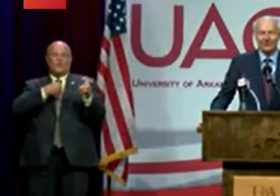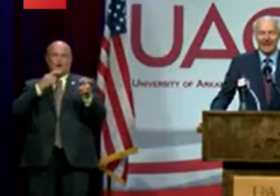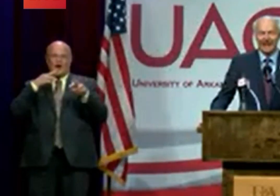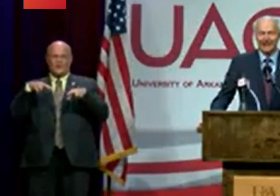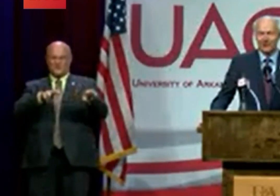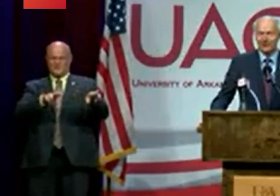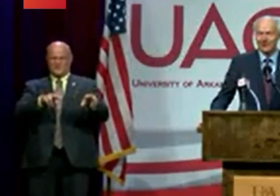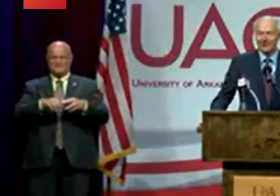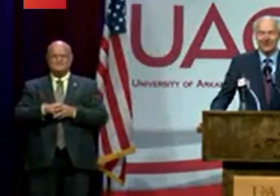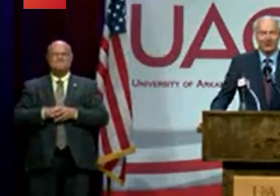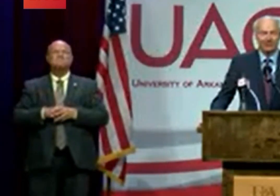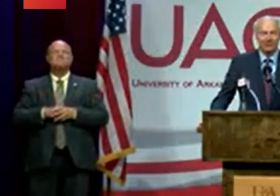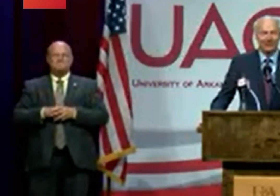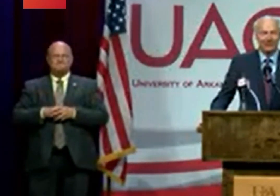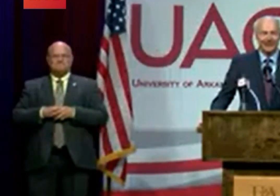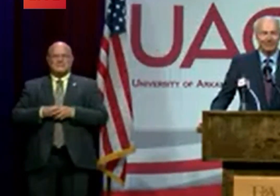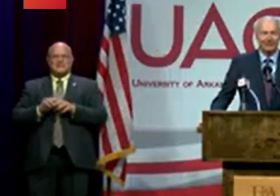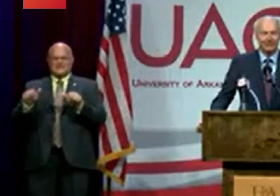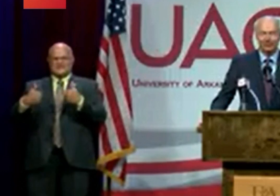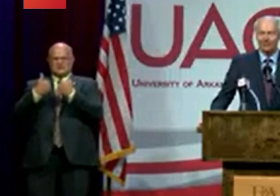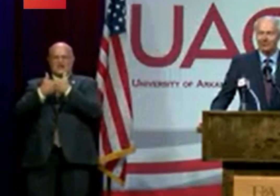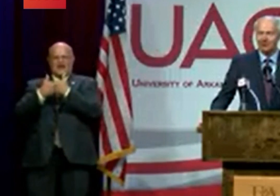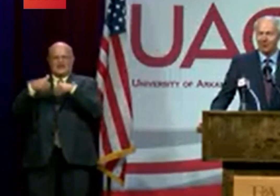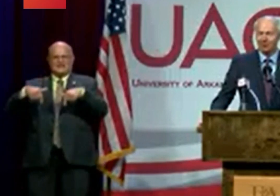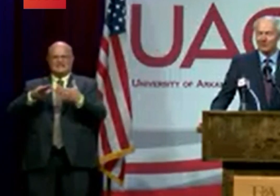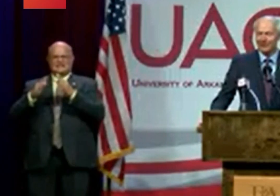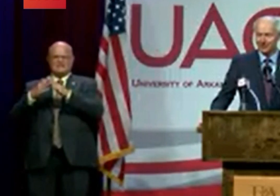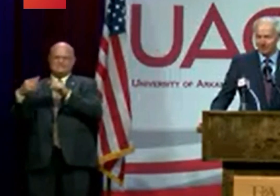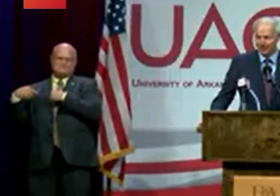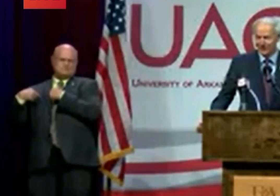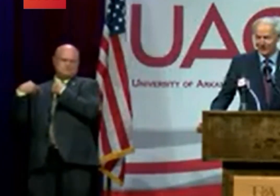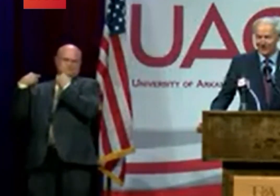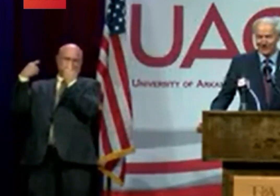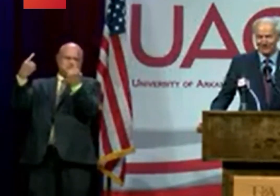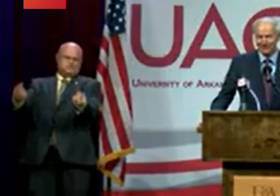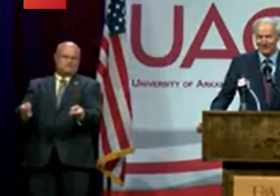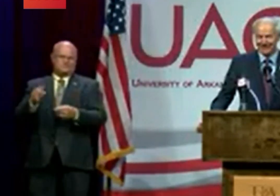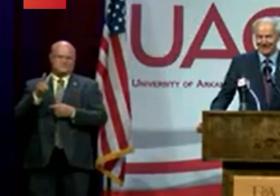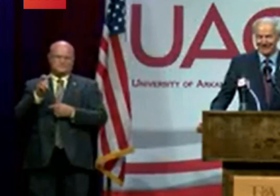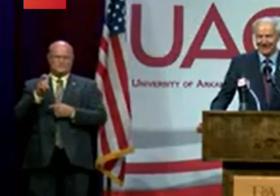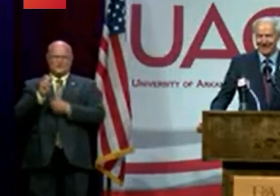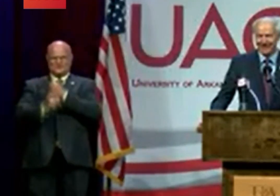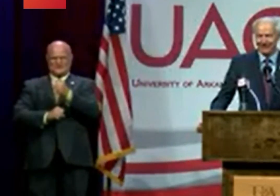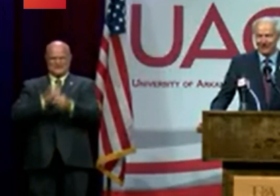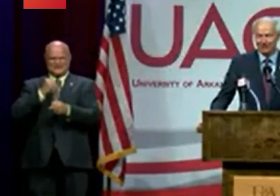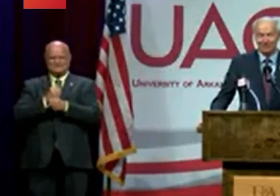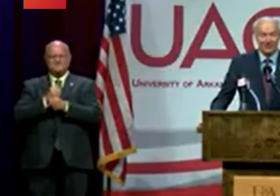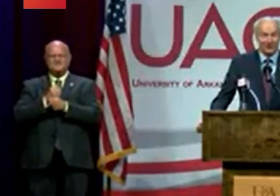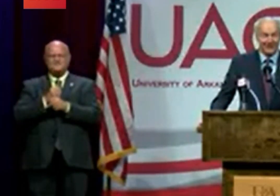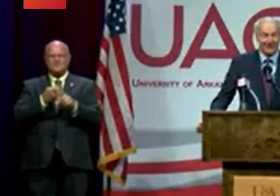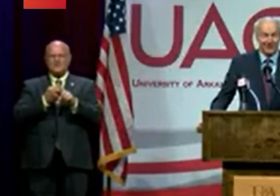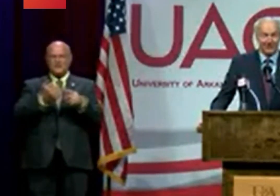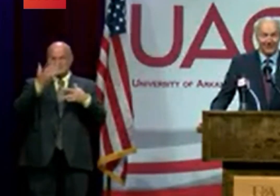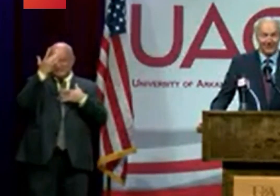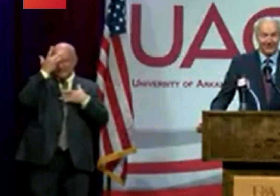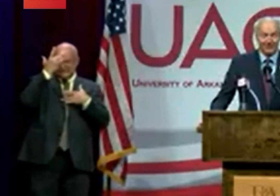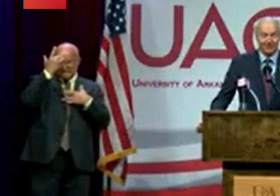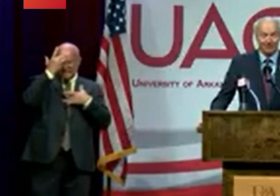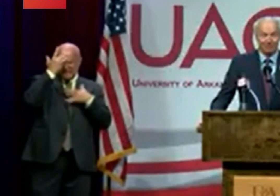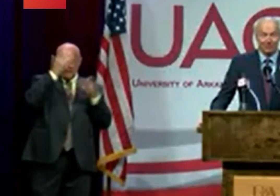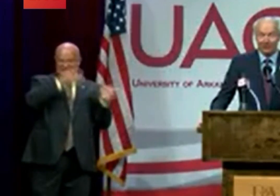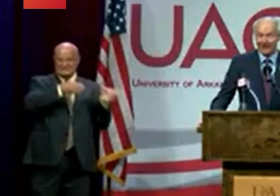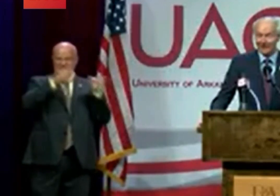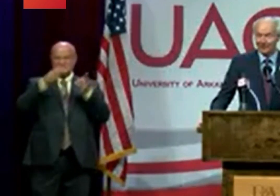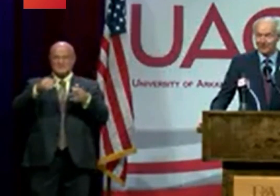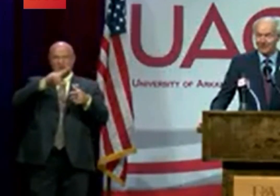about the challenges that this community has been through during the course of that 200 years. From disease